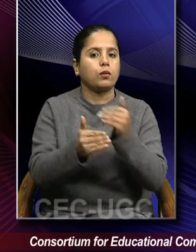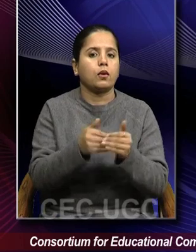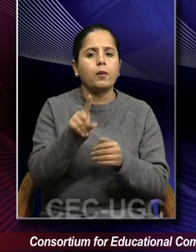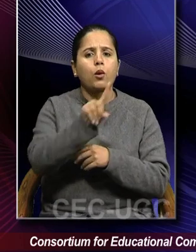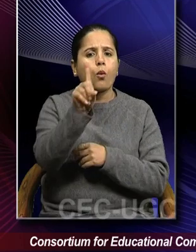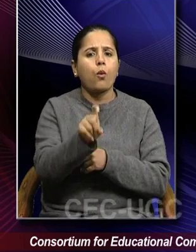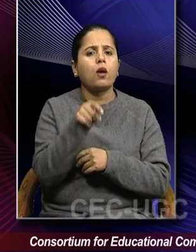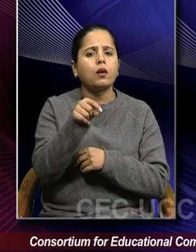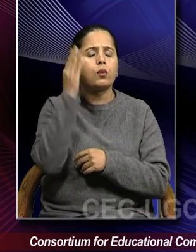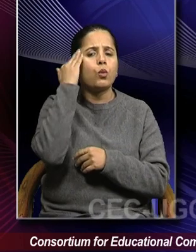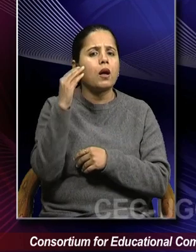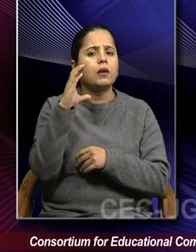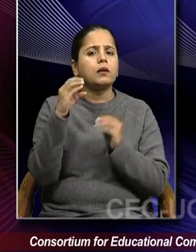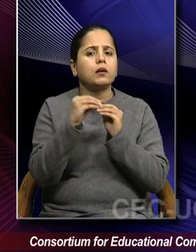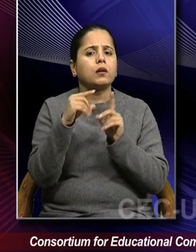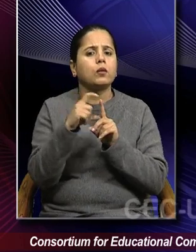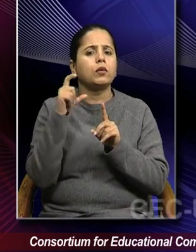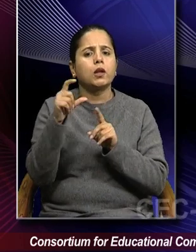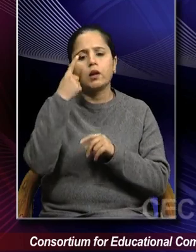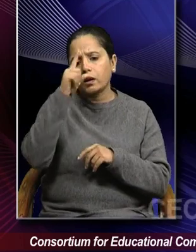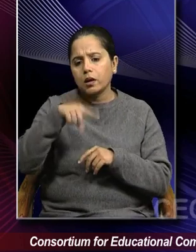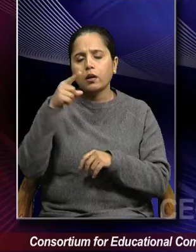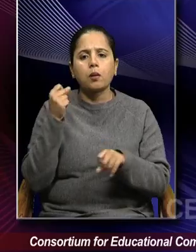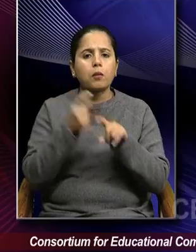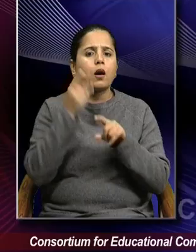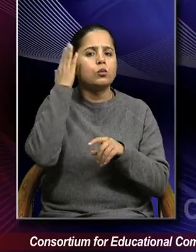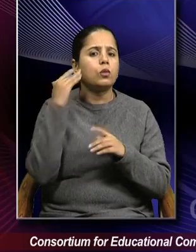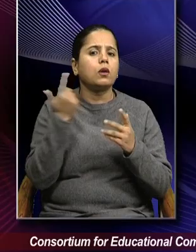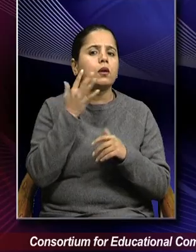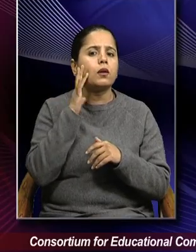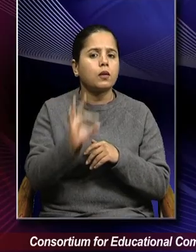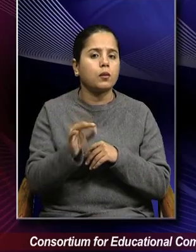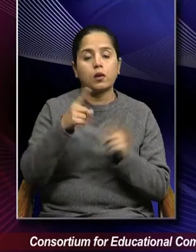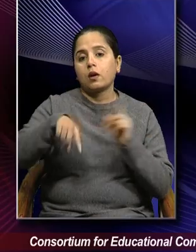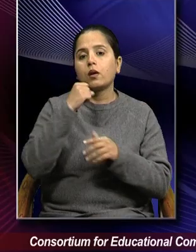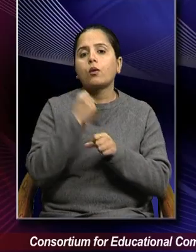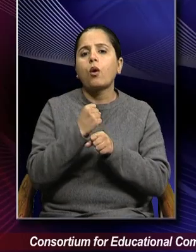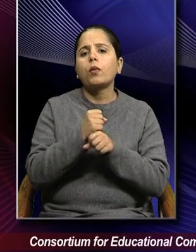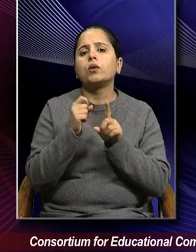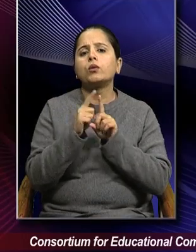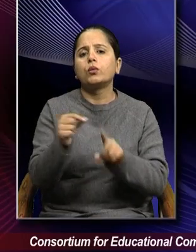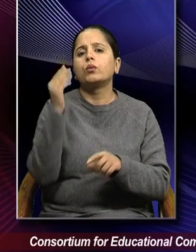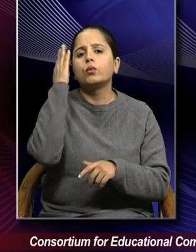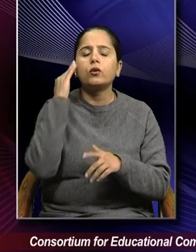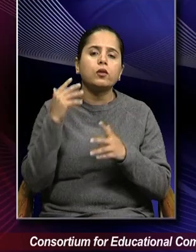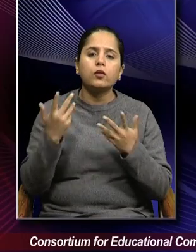question comes, why CBDC matters for India? Why government has taken this initiative,